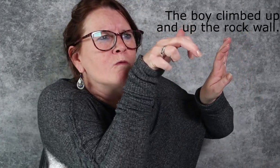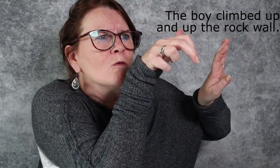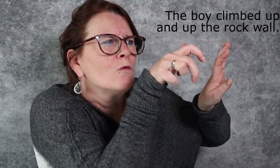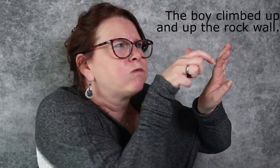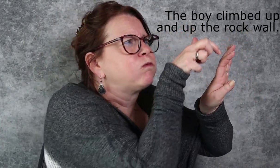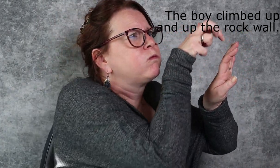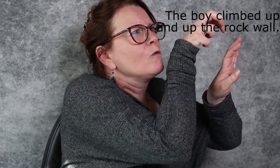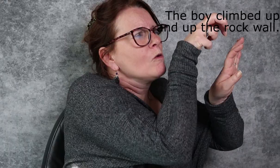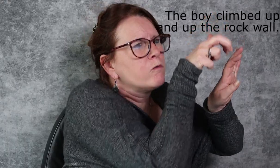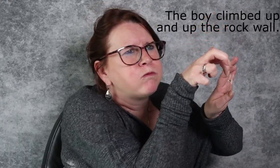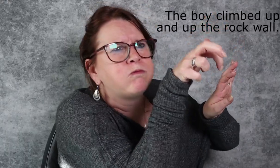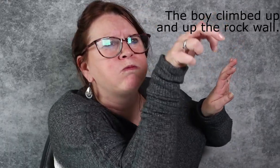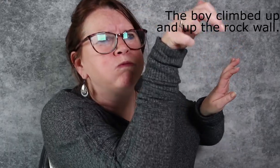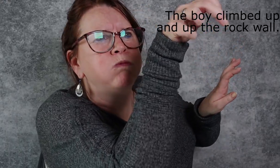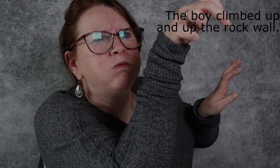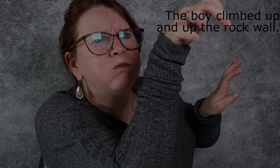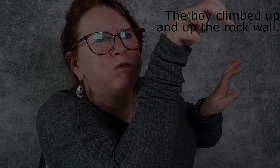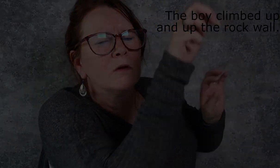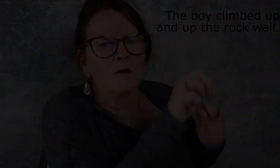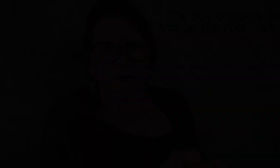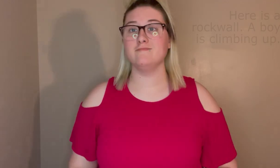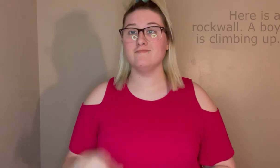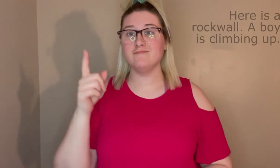as he goes up to the top of the rock wall.